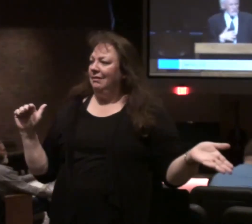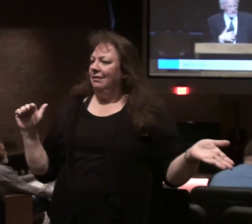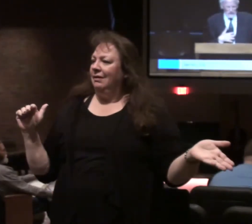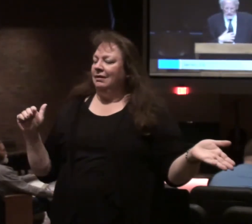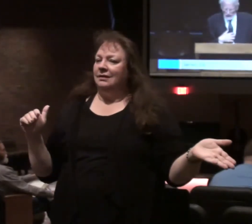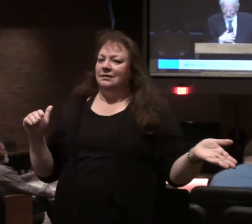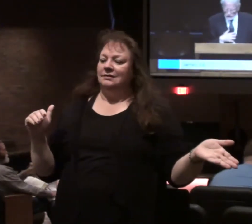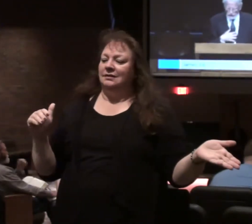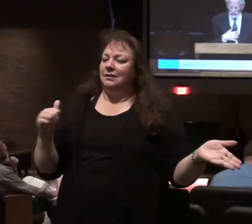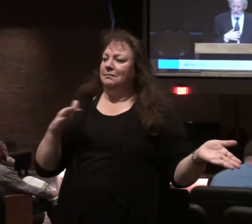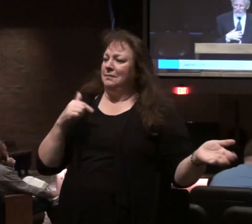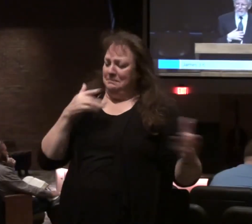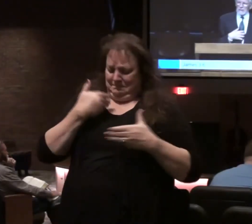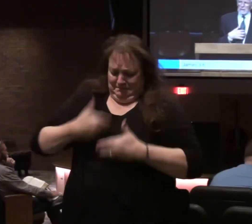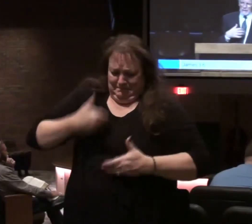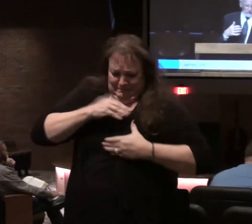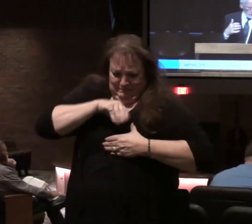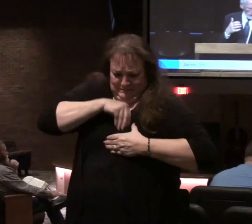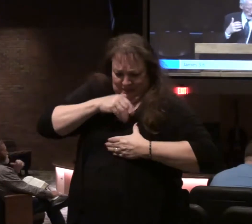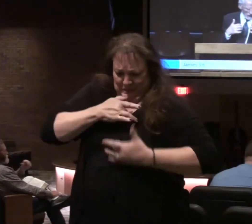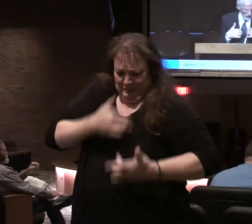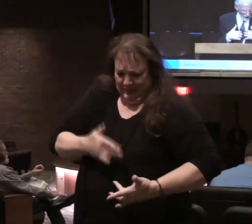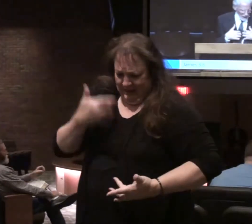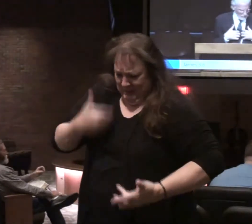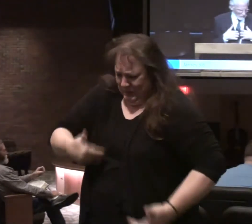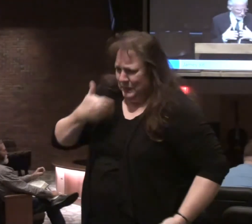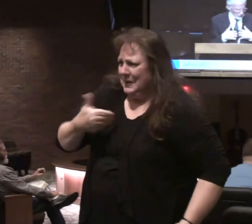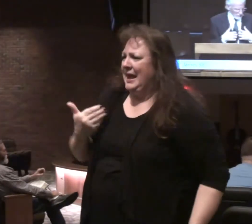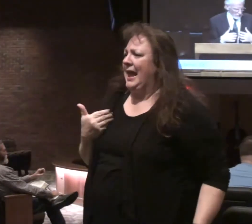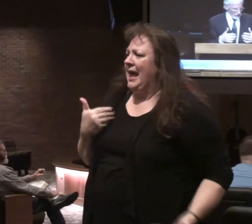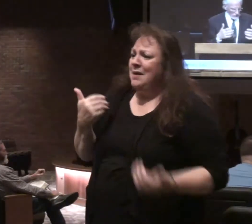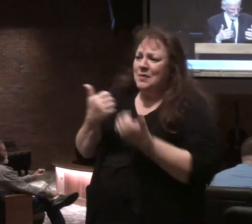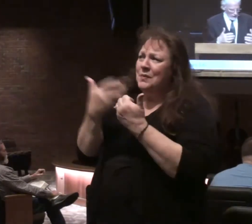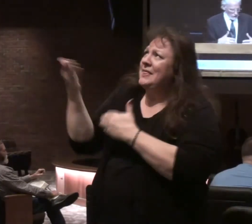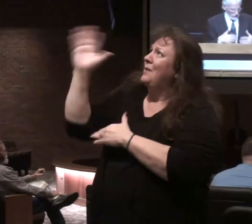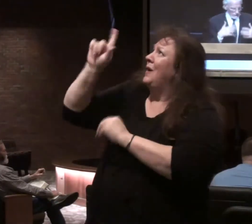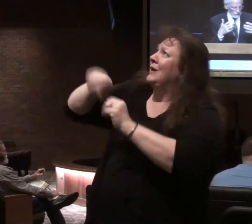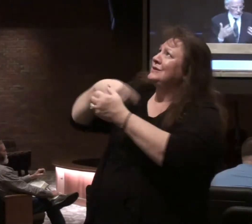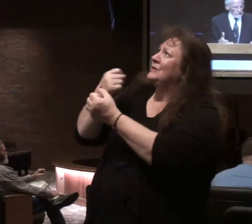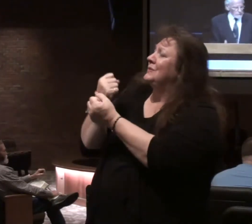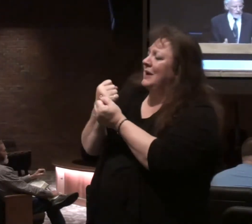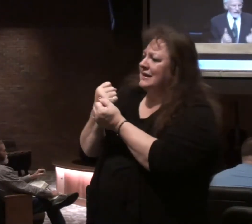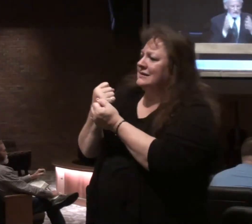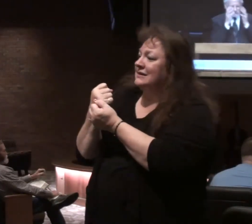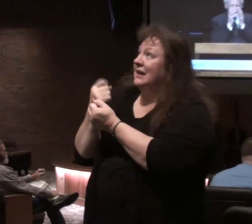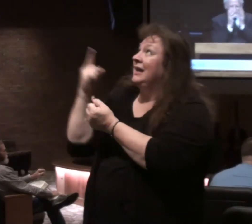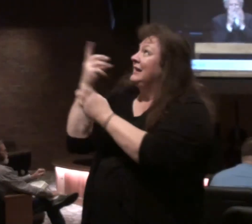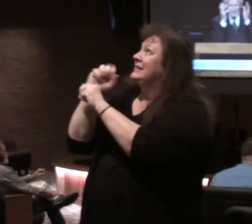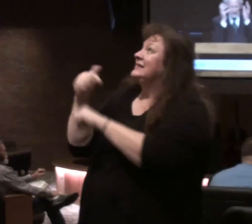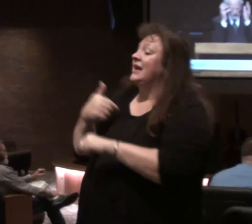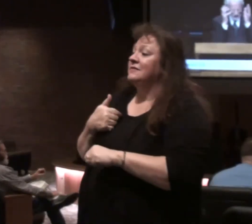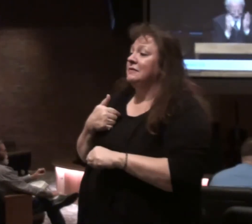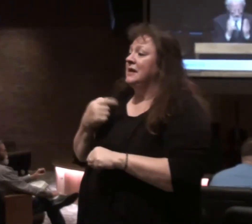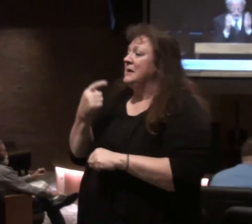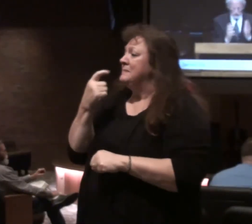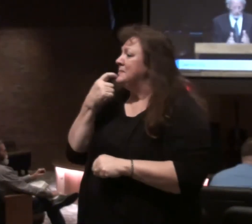My sin nature and what I am apart from God's grace, and even when I'm saved, my tongue is a constant